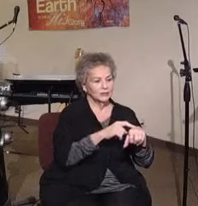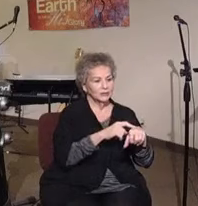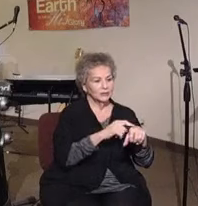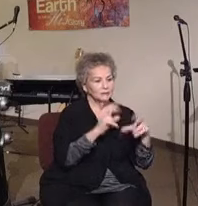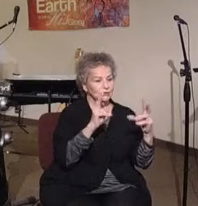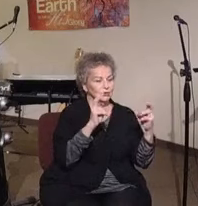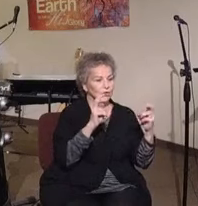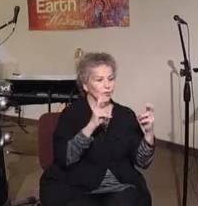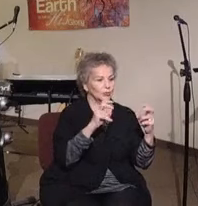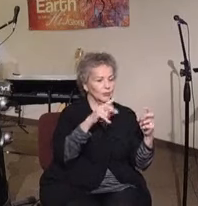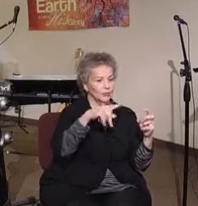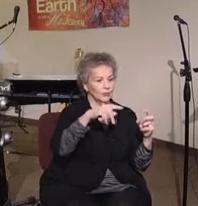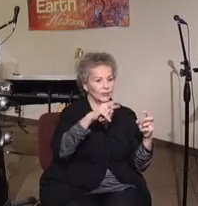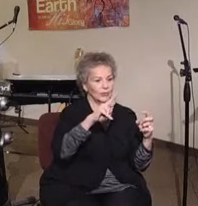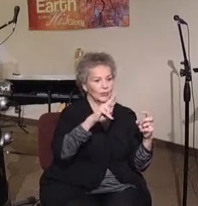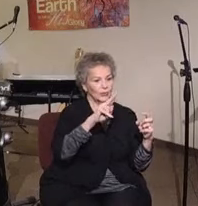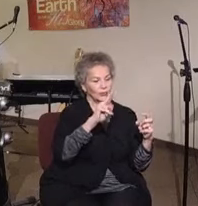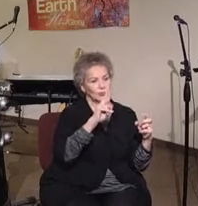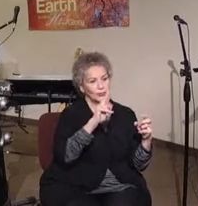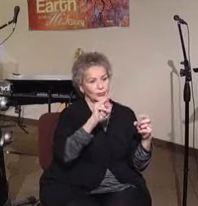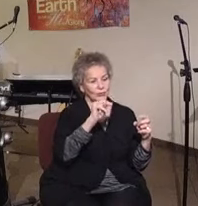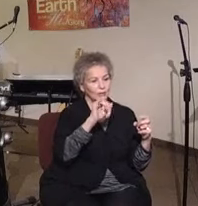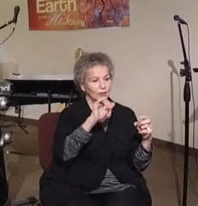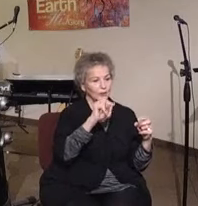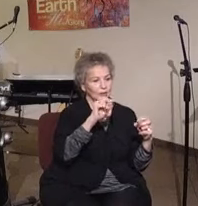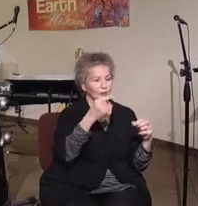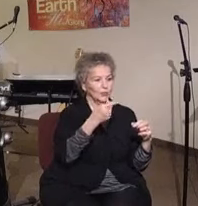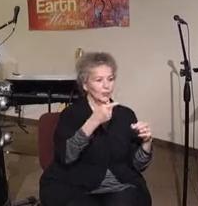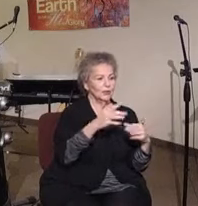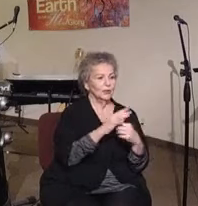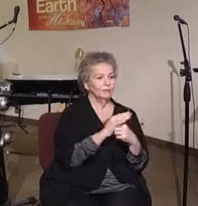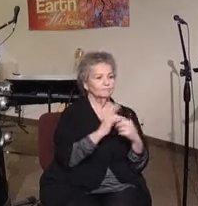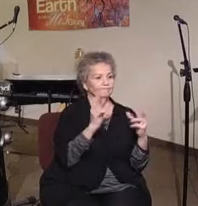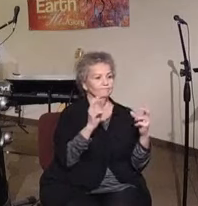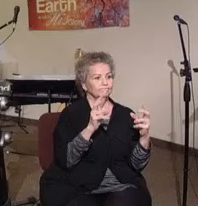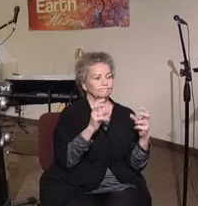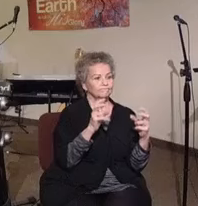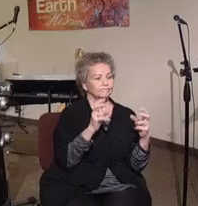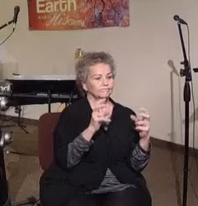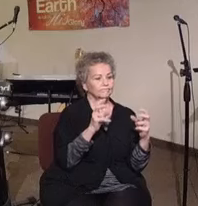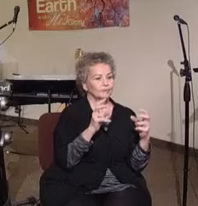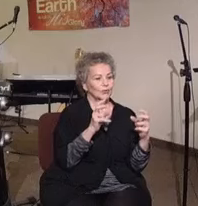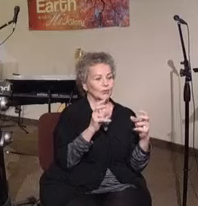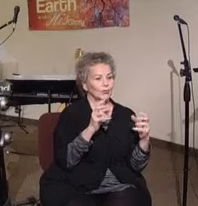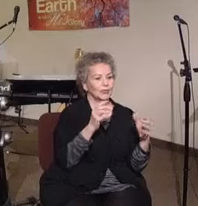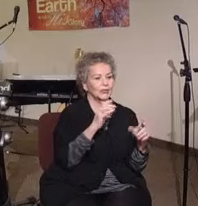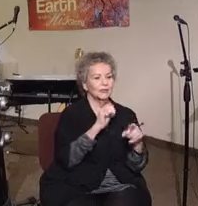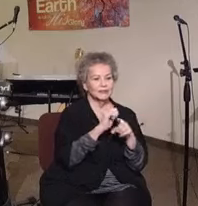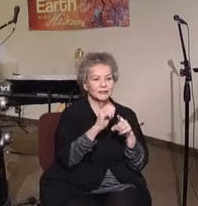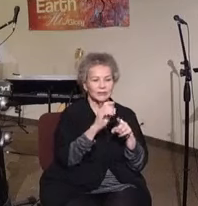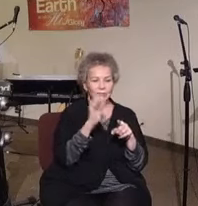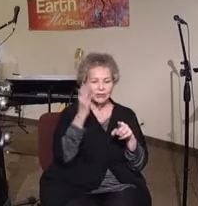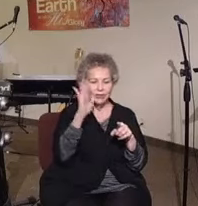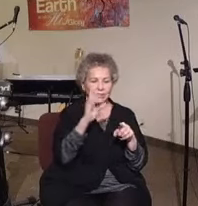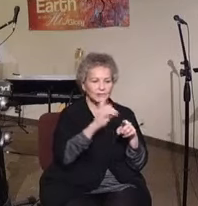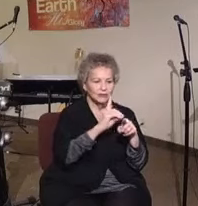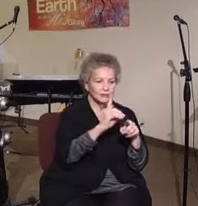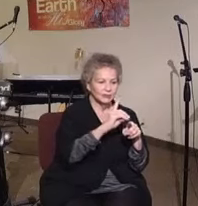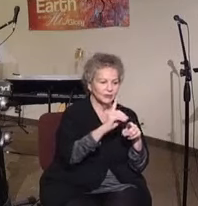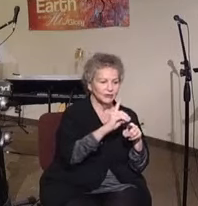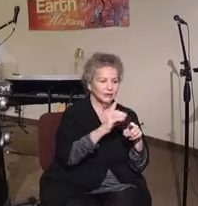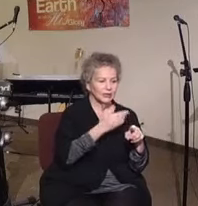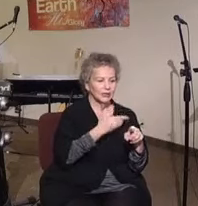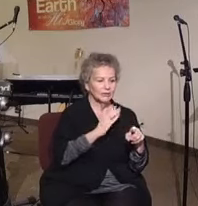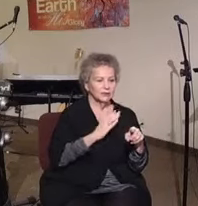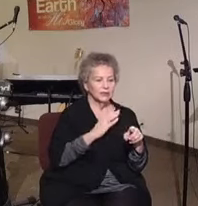Doesn't that feel so good when He prunes, when He disciplines us? He's too good not to